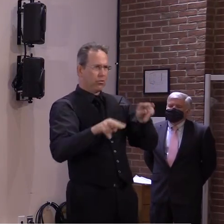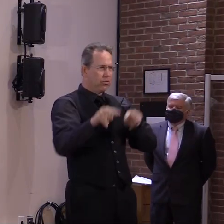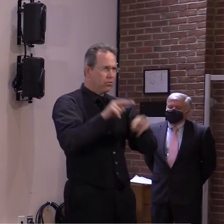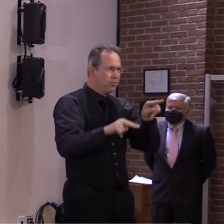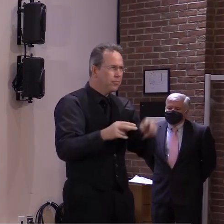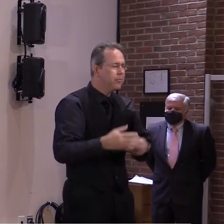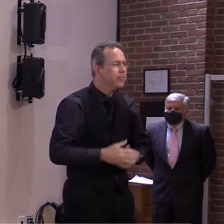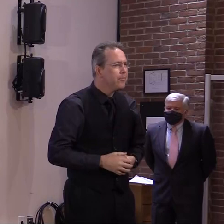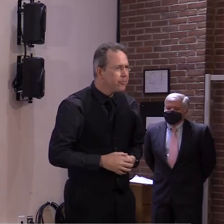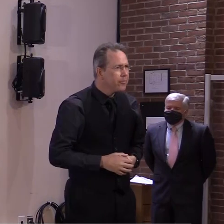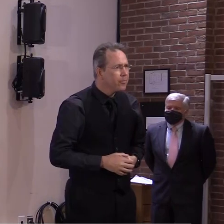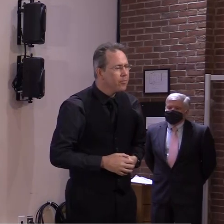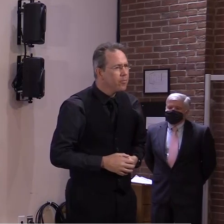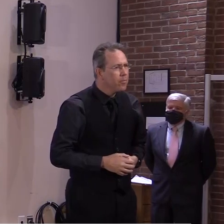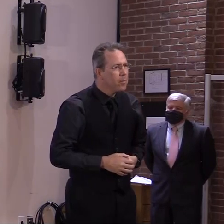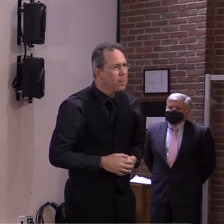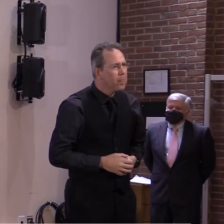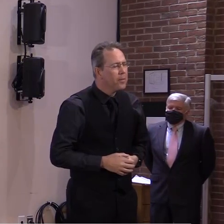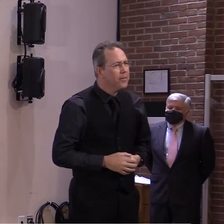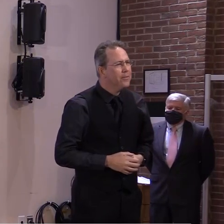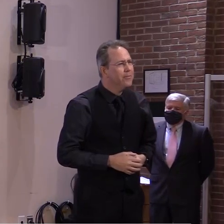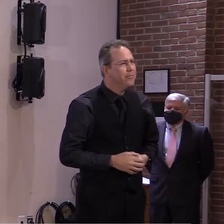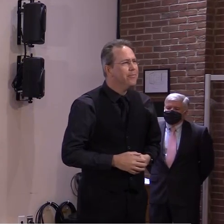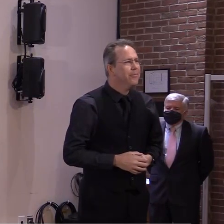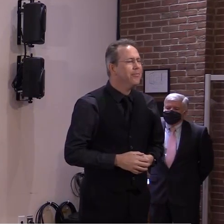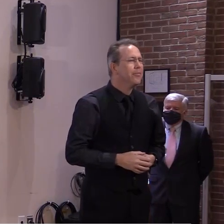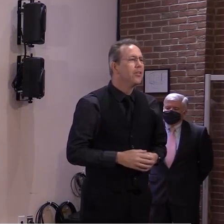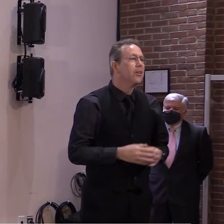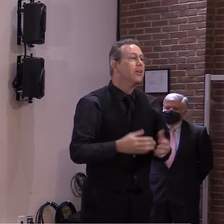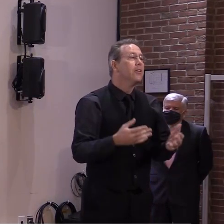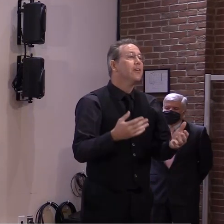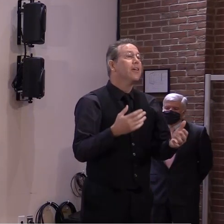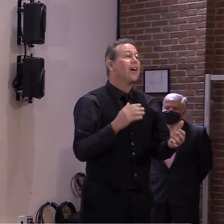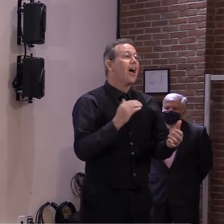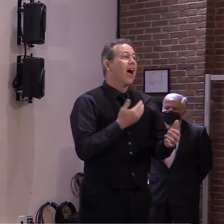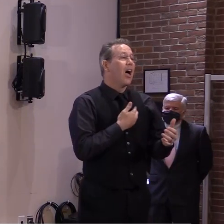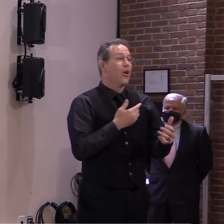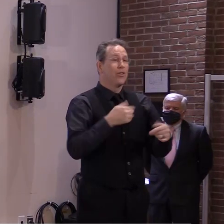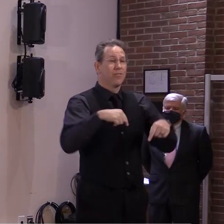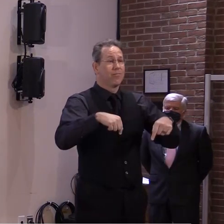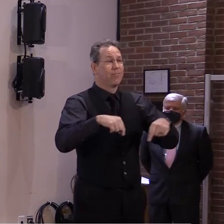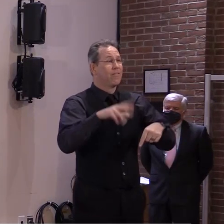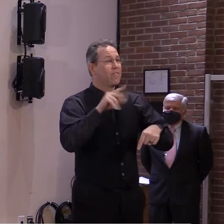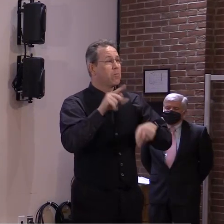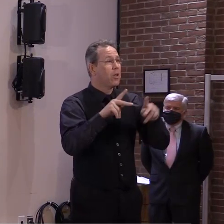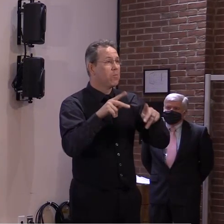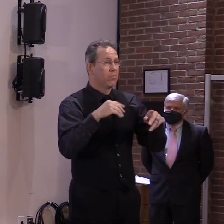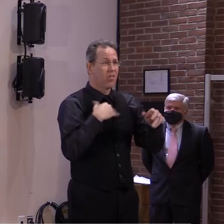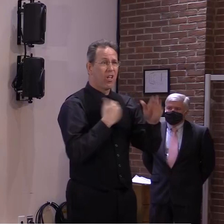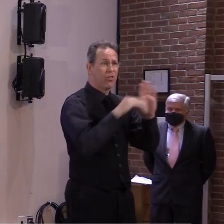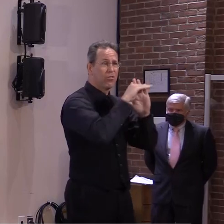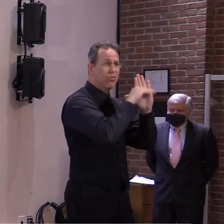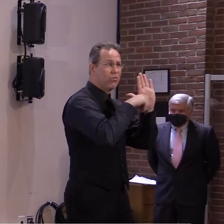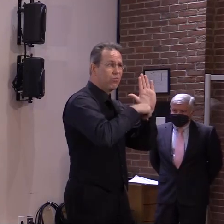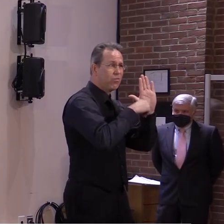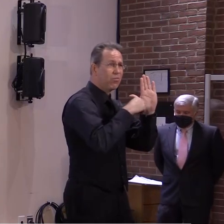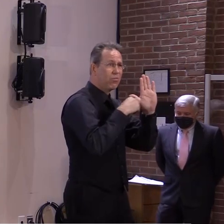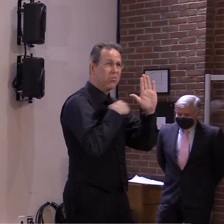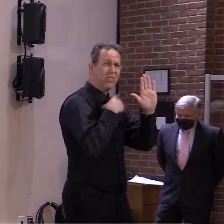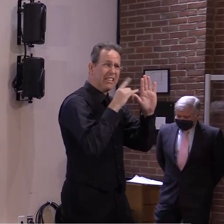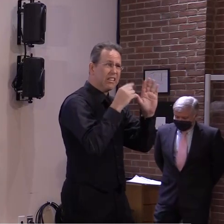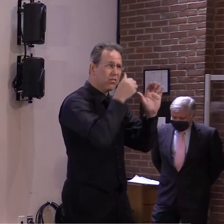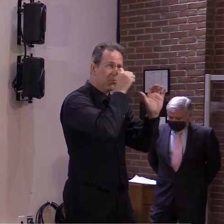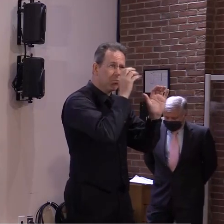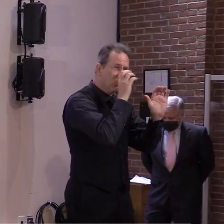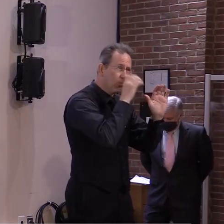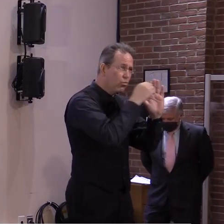executive order gathering guidelines, those are pretty well laid out in safe ways as opposed to getting carried away